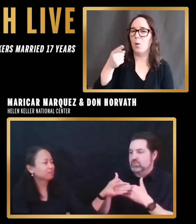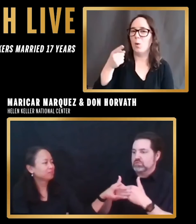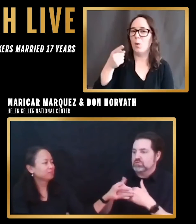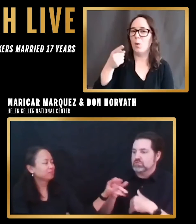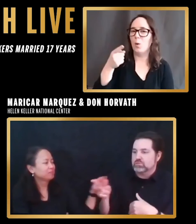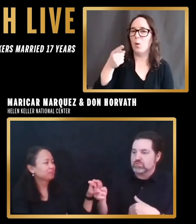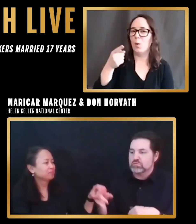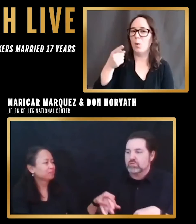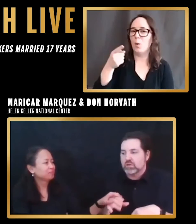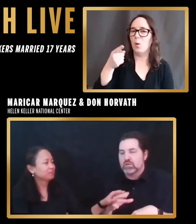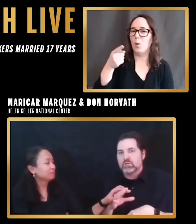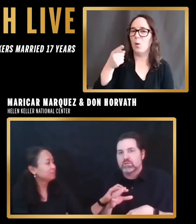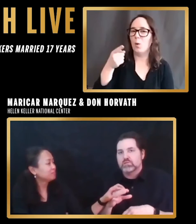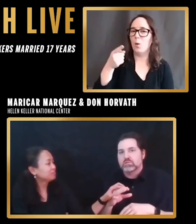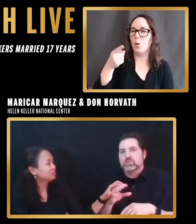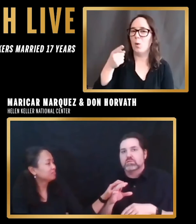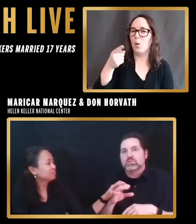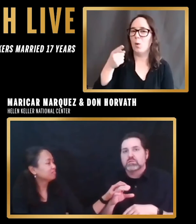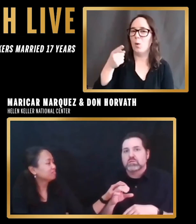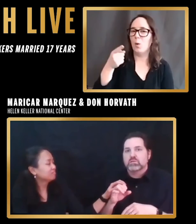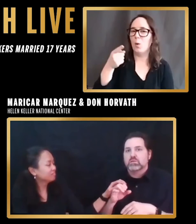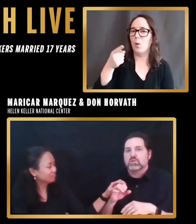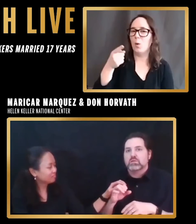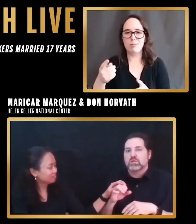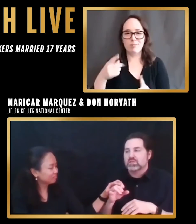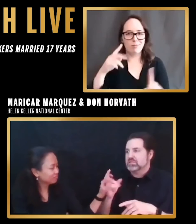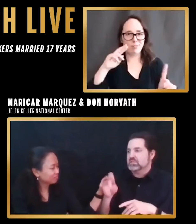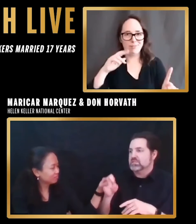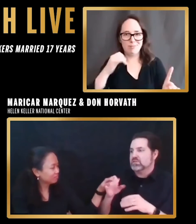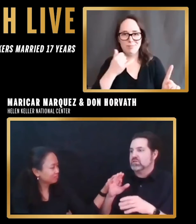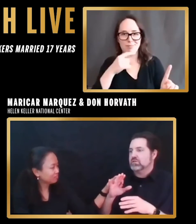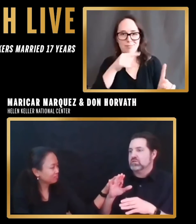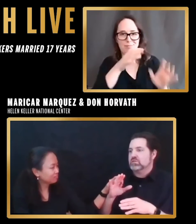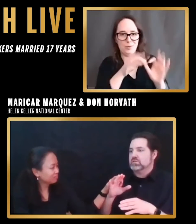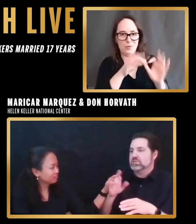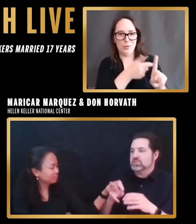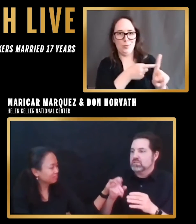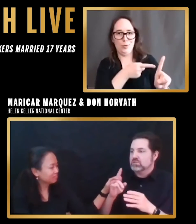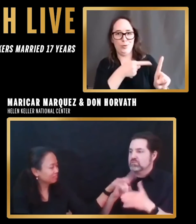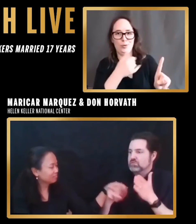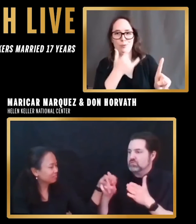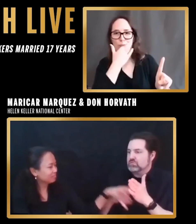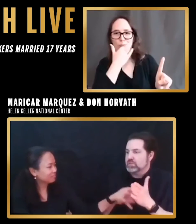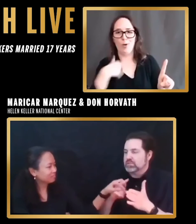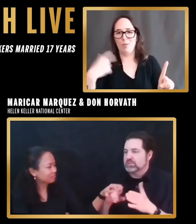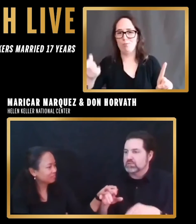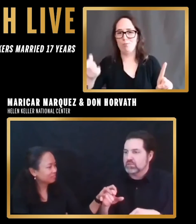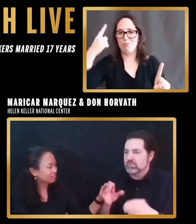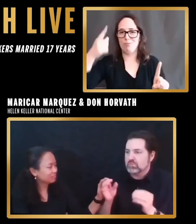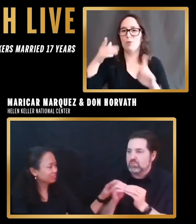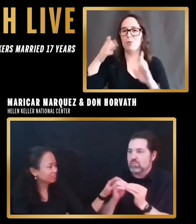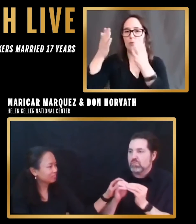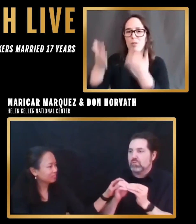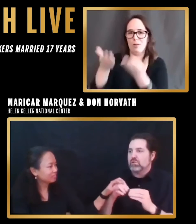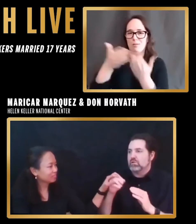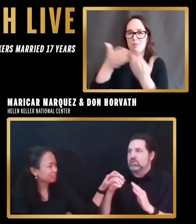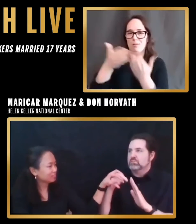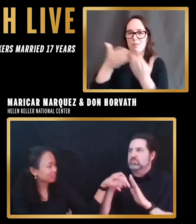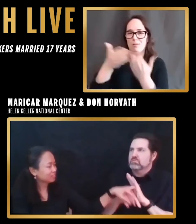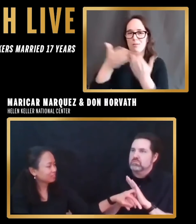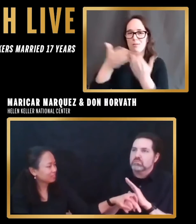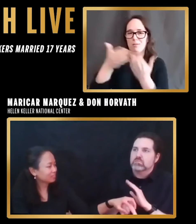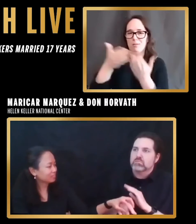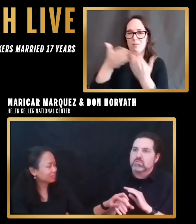her? And do you ever correct them because you just feel like you know what she's saying more intimately than in the